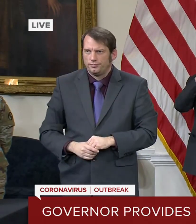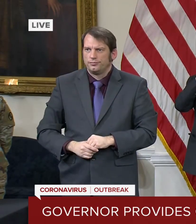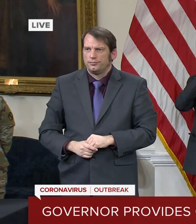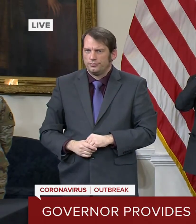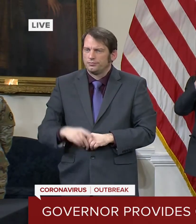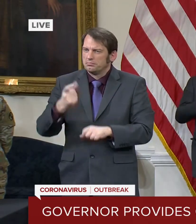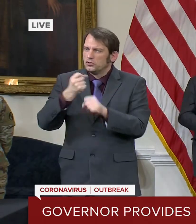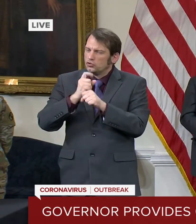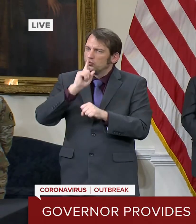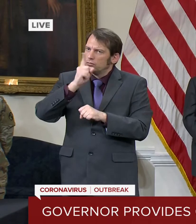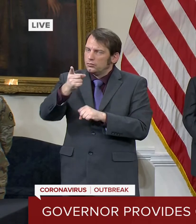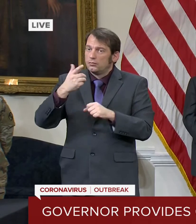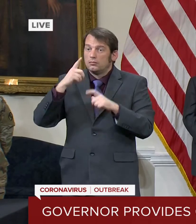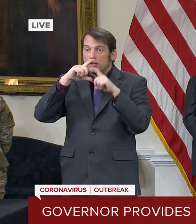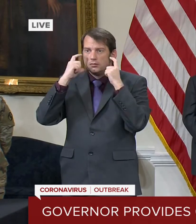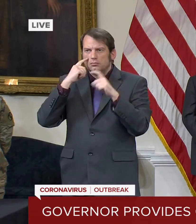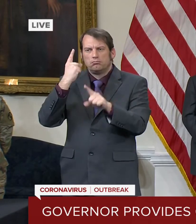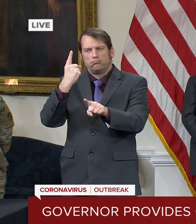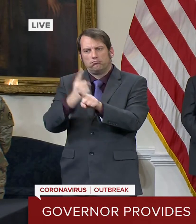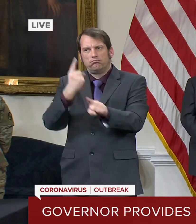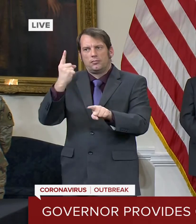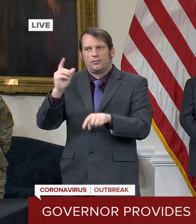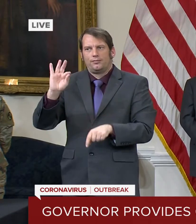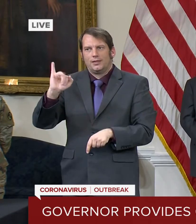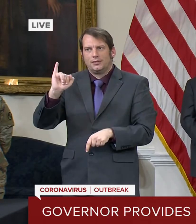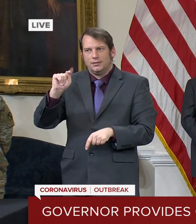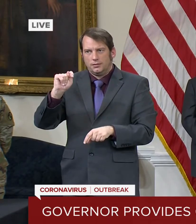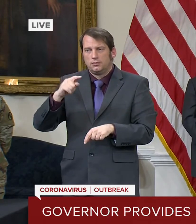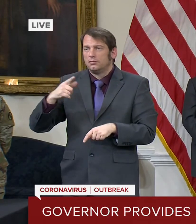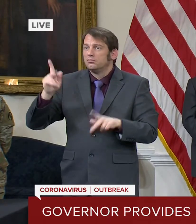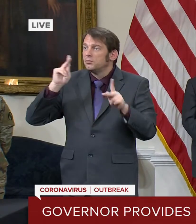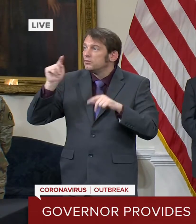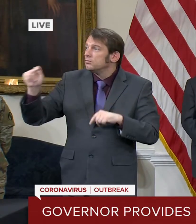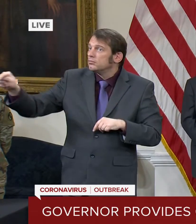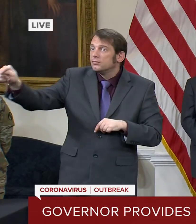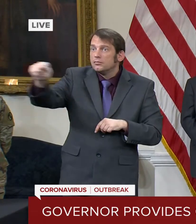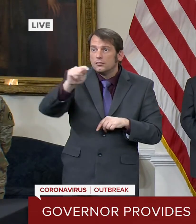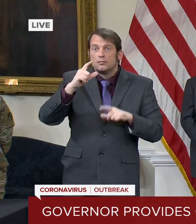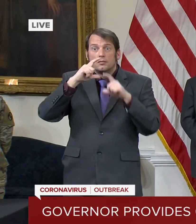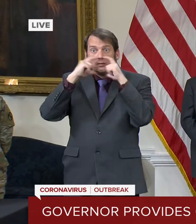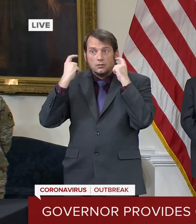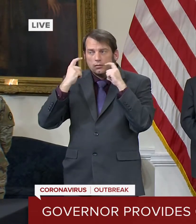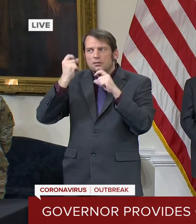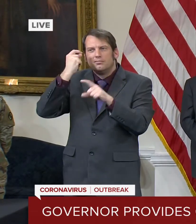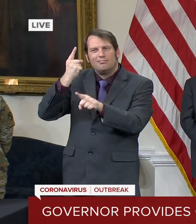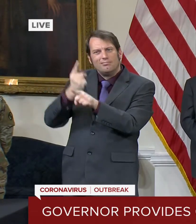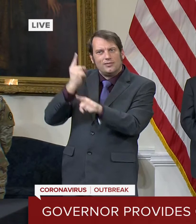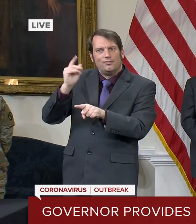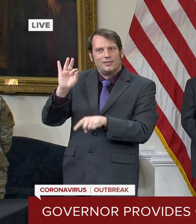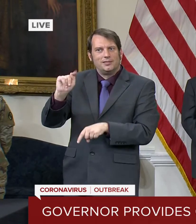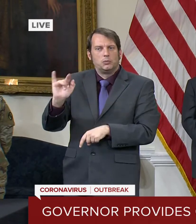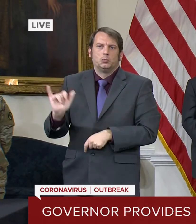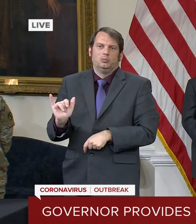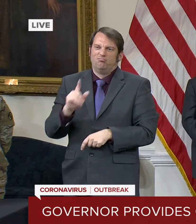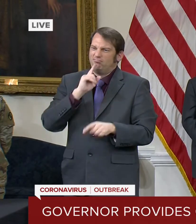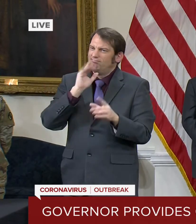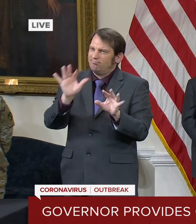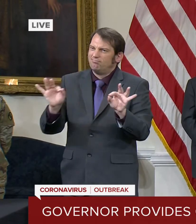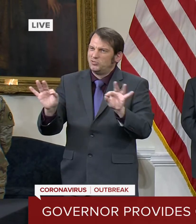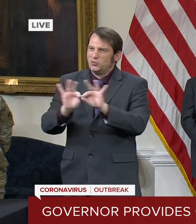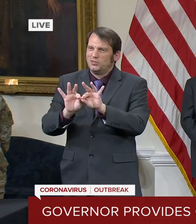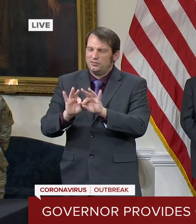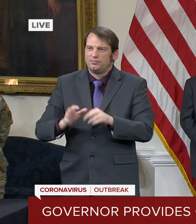proper mask and those around you are fitted with a proper mask is also important. It has been a challenging